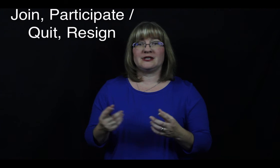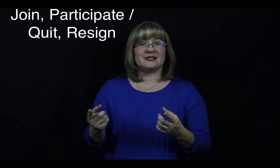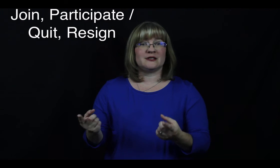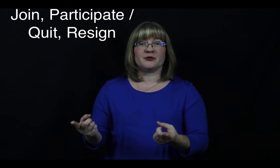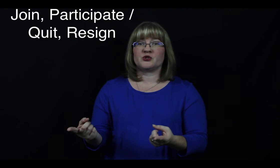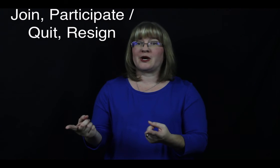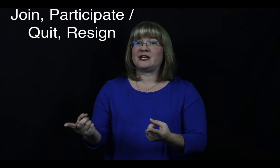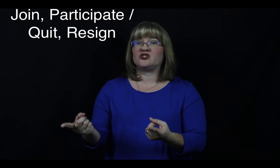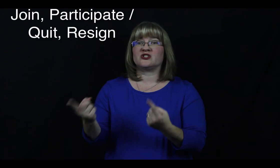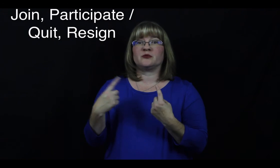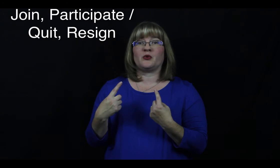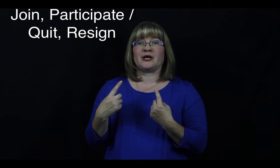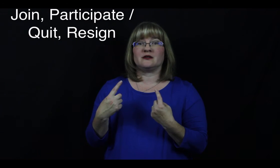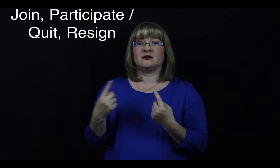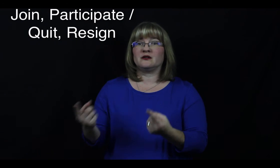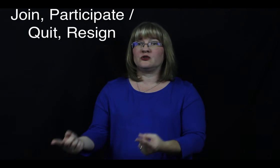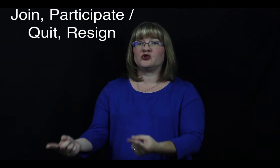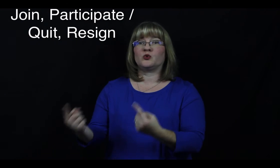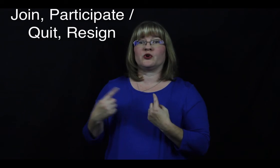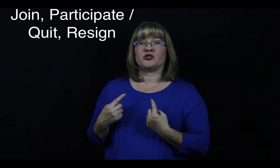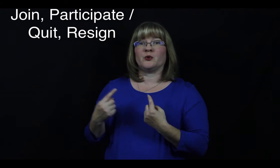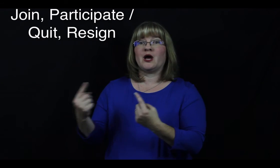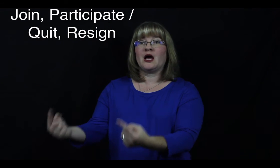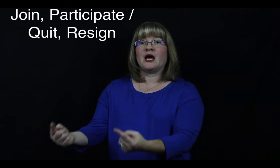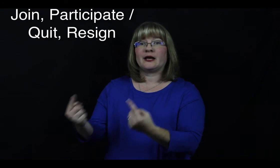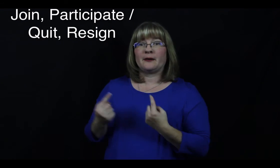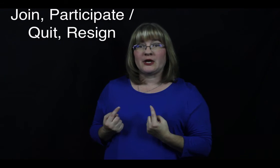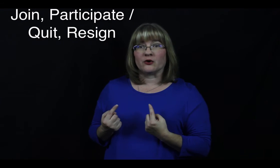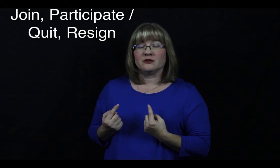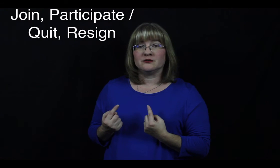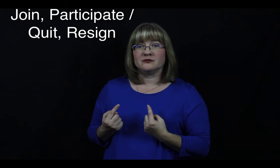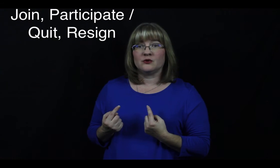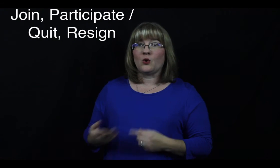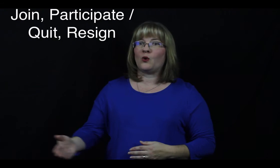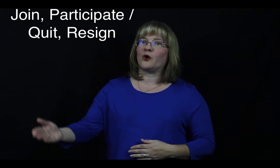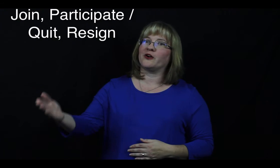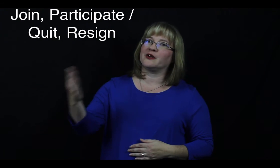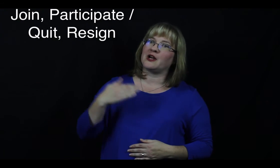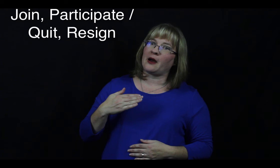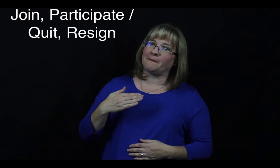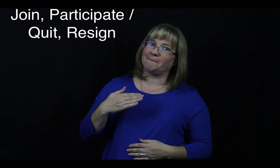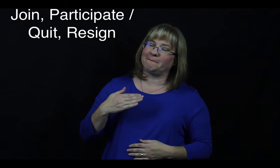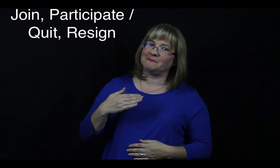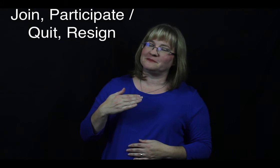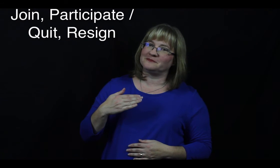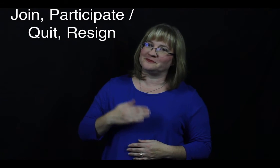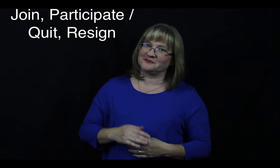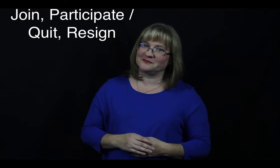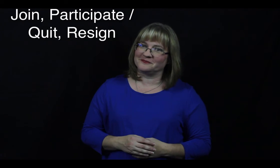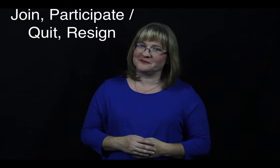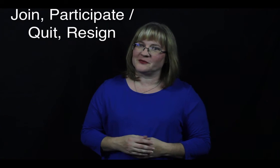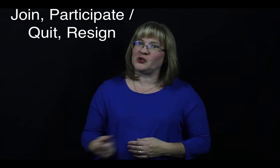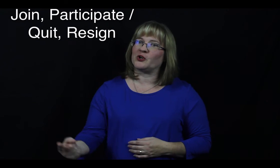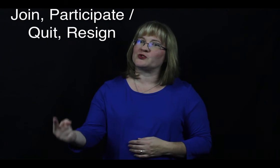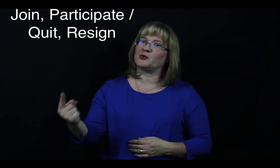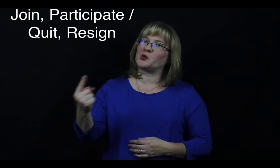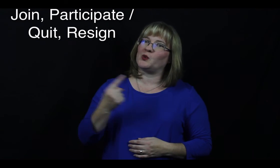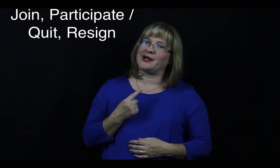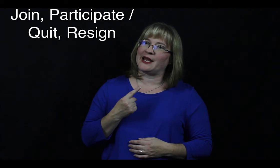the simplest way is just to point towards you. Come here, or come. You can also do it with one